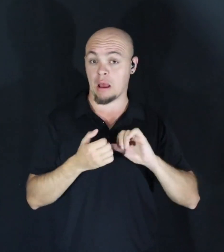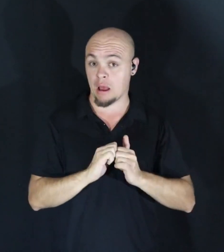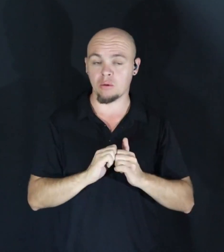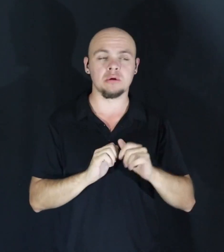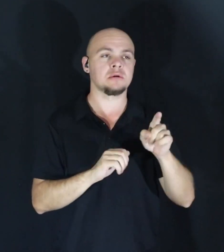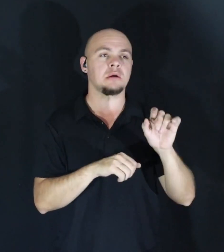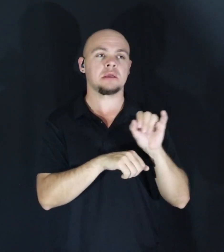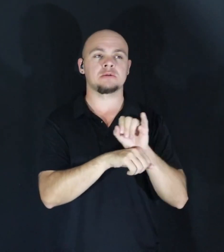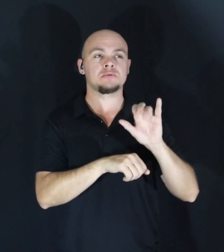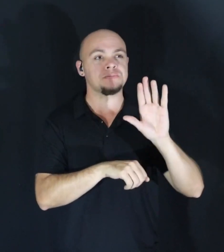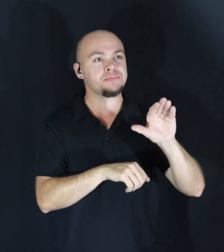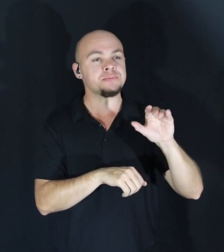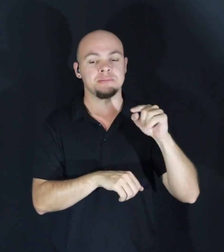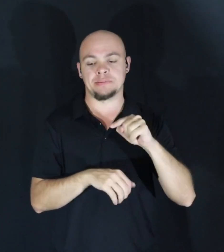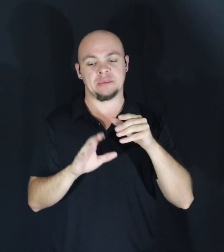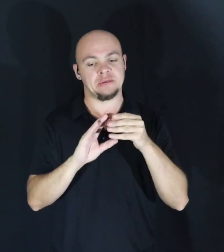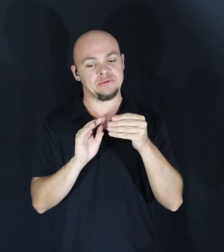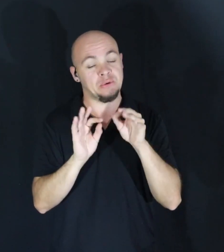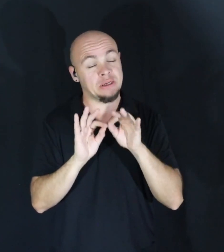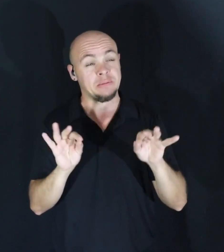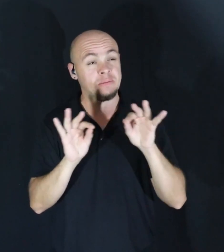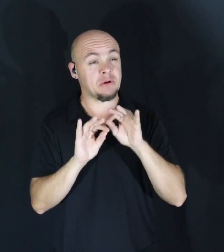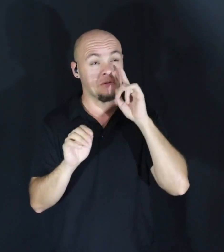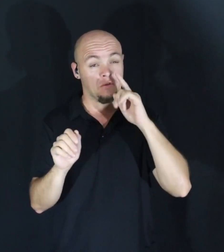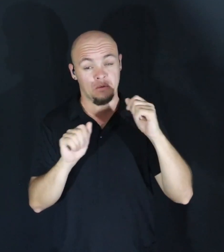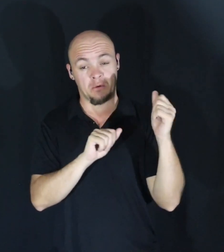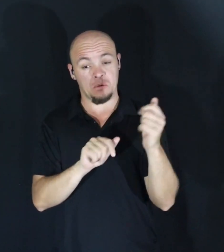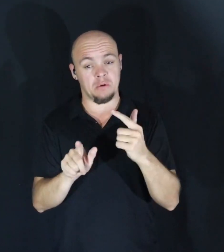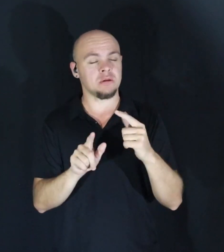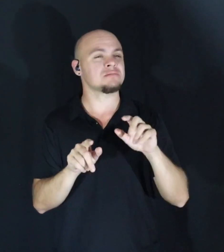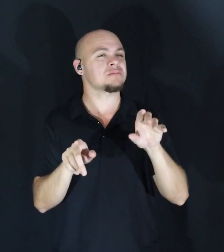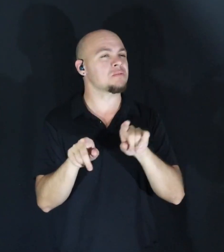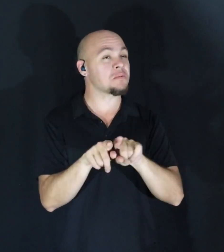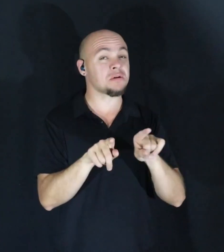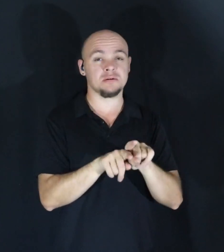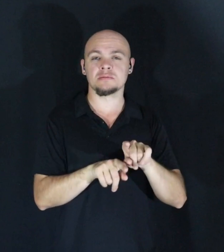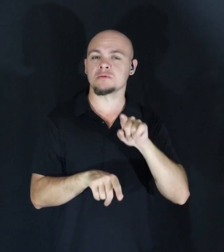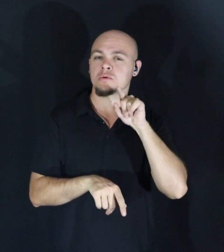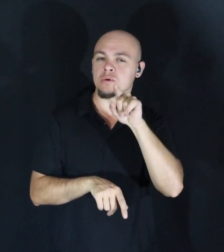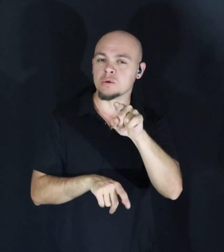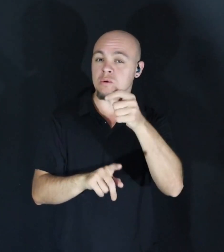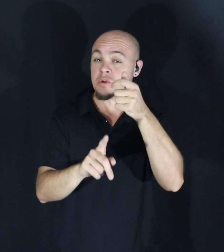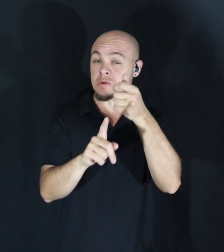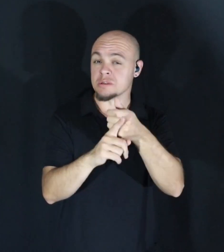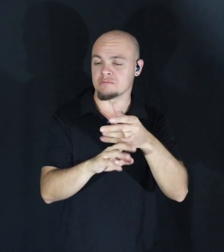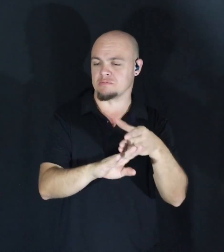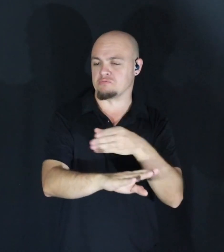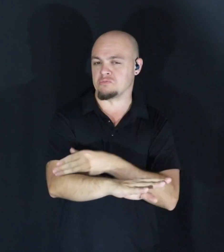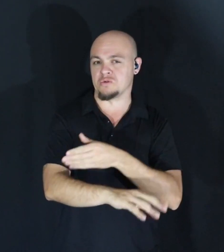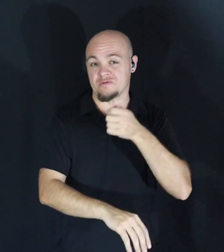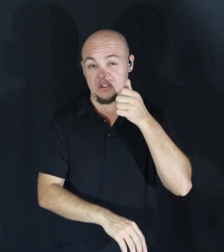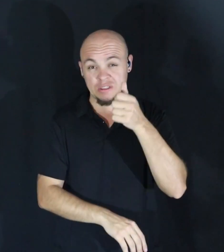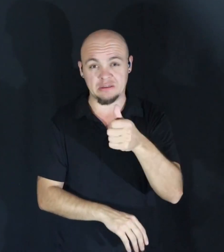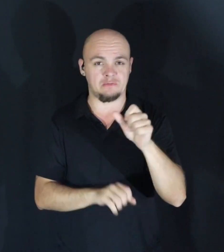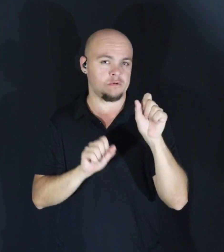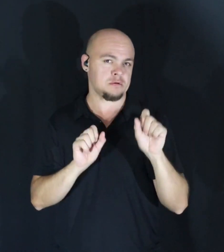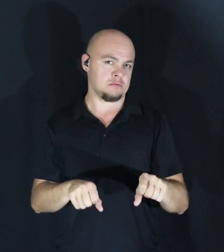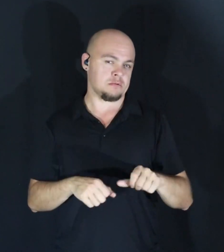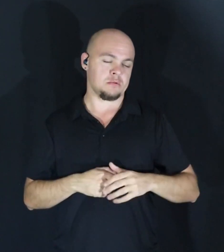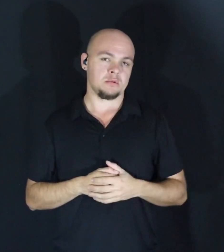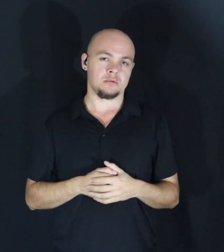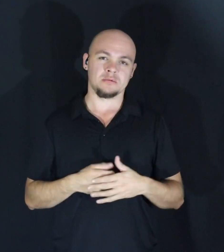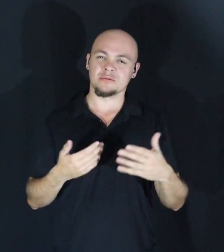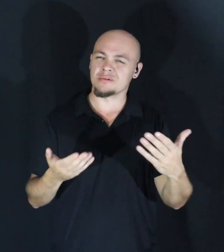how important these stories are to everyone, but also because it can make you a better human being. I mean, come